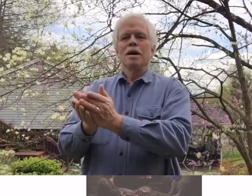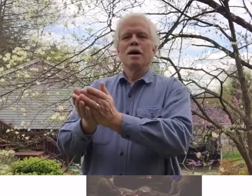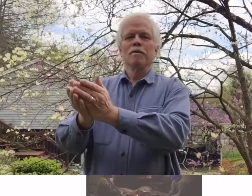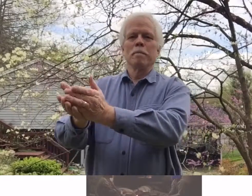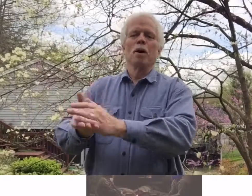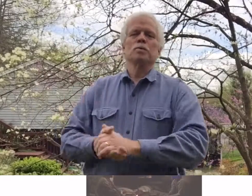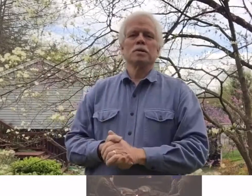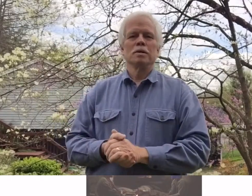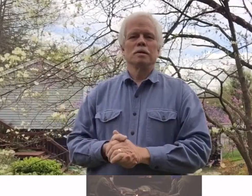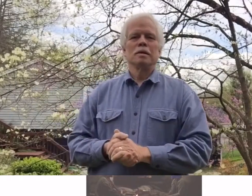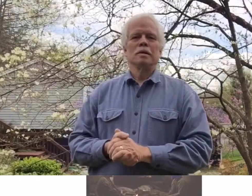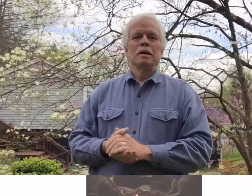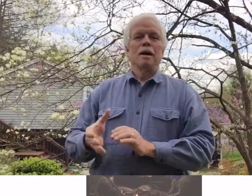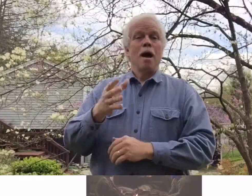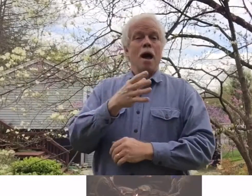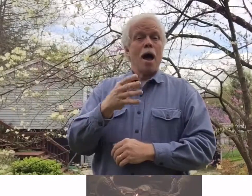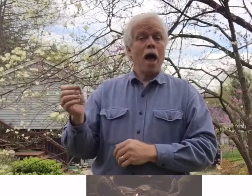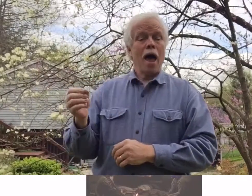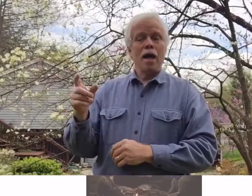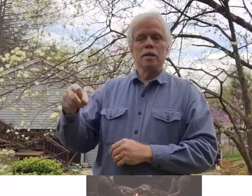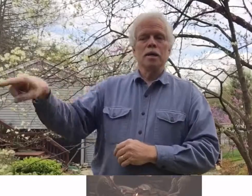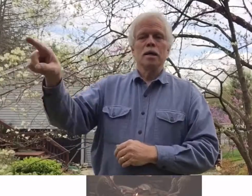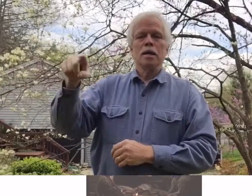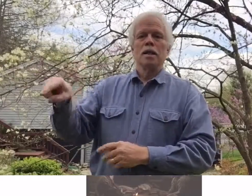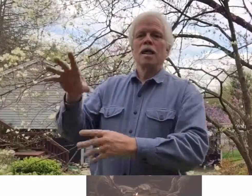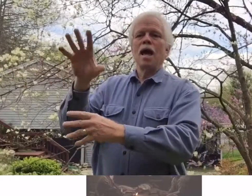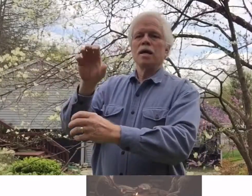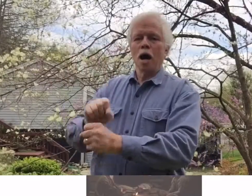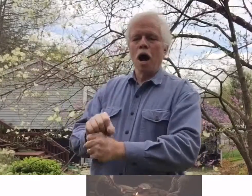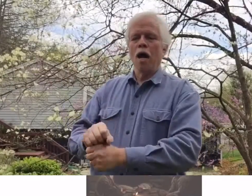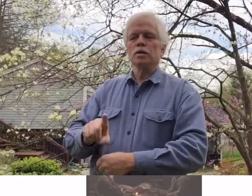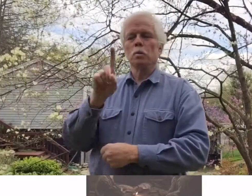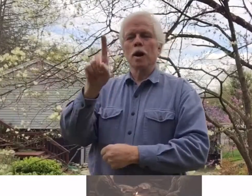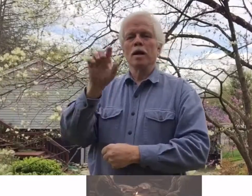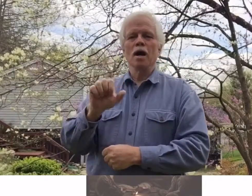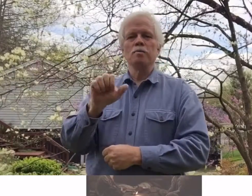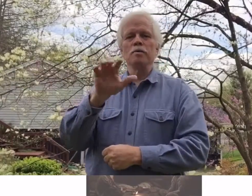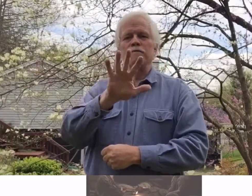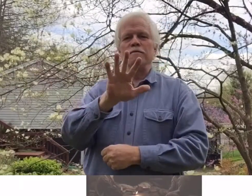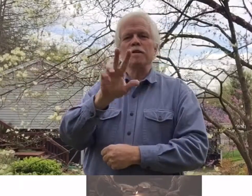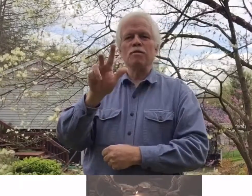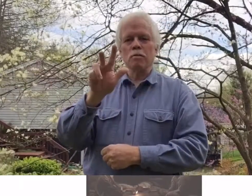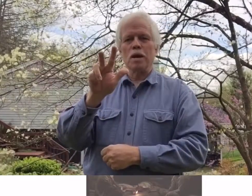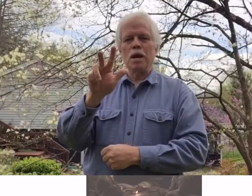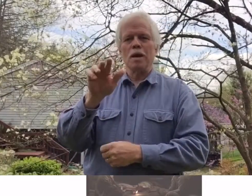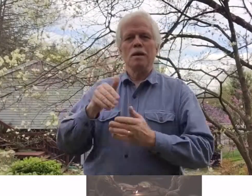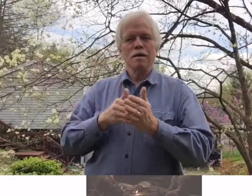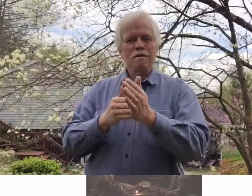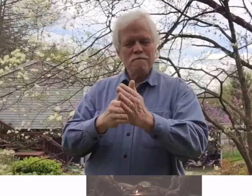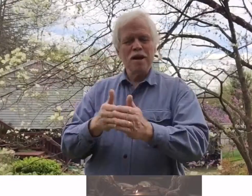of the boat. And they caught 153